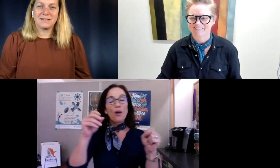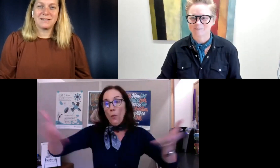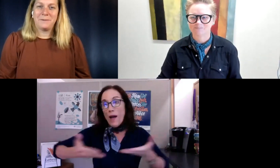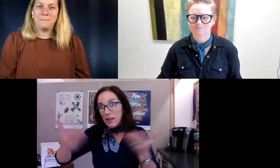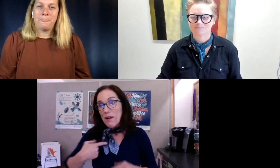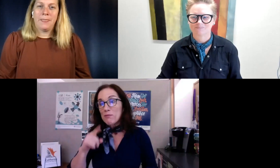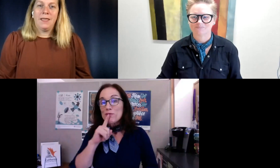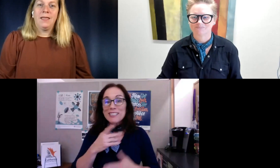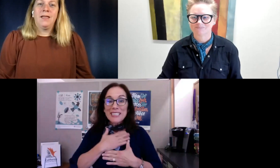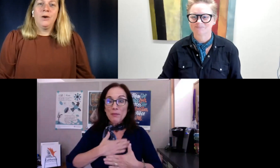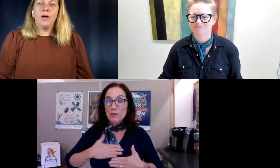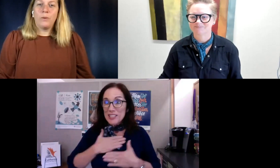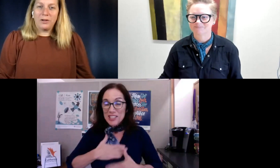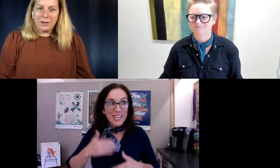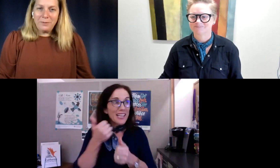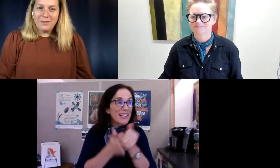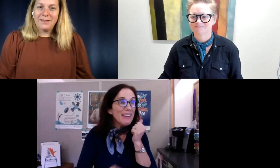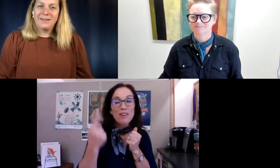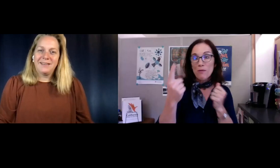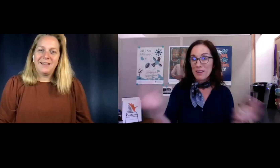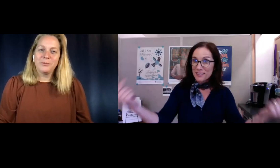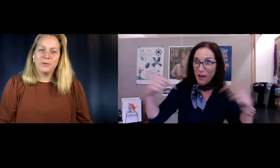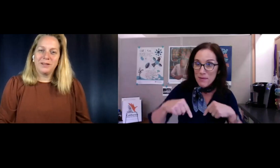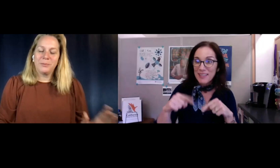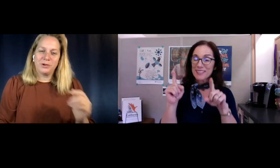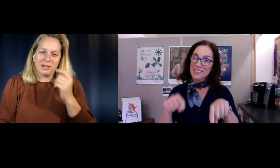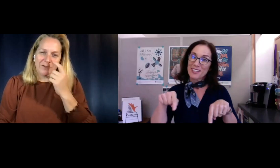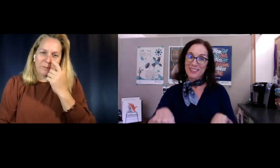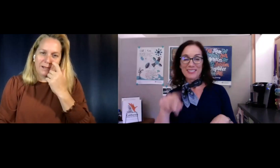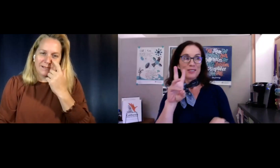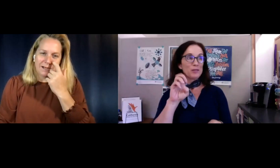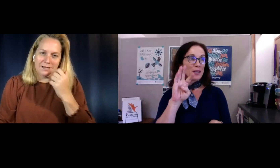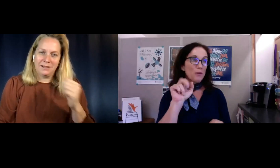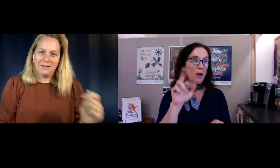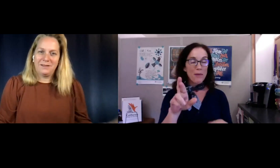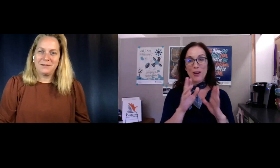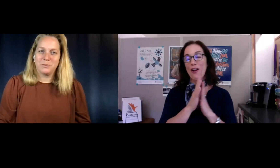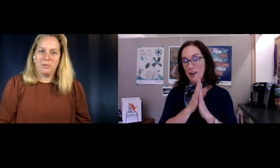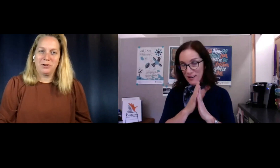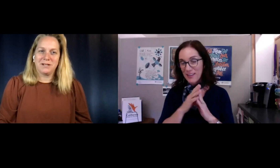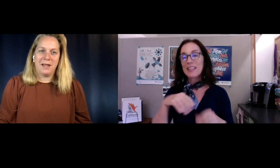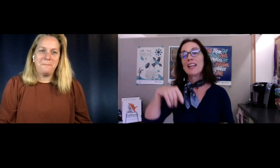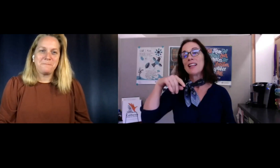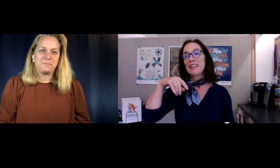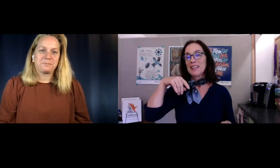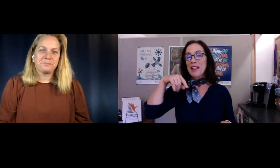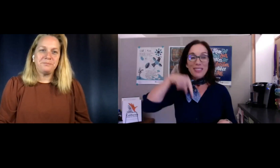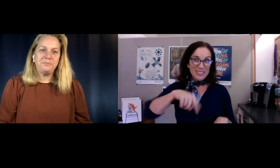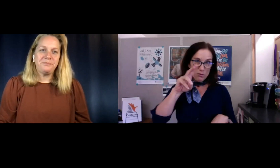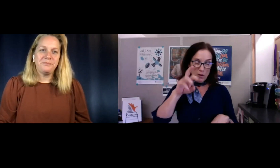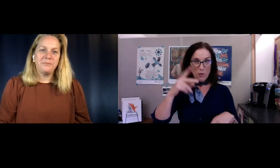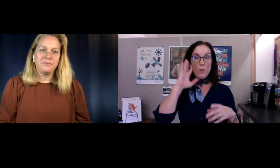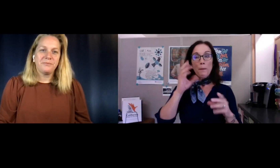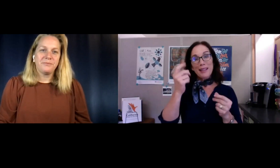perfect. Well, welcome. I really appreciate everybody attending this webinar today.